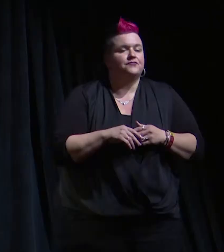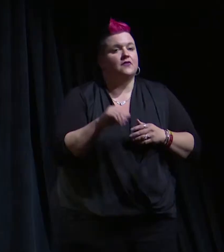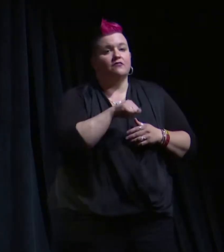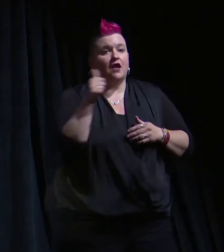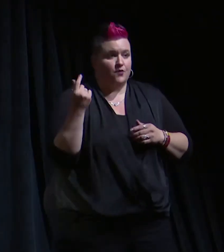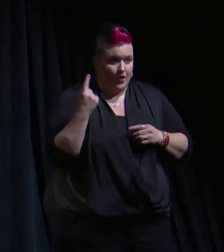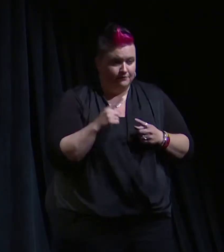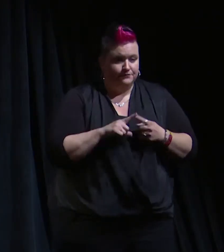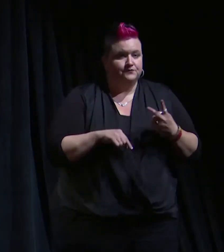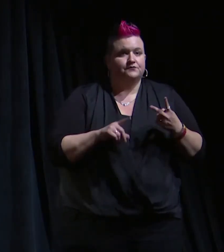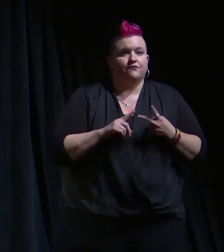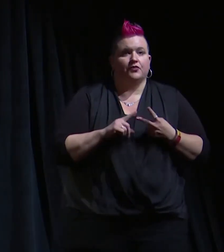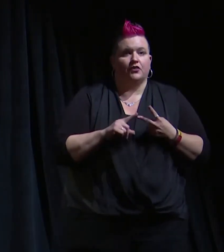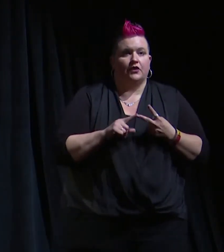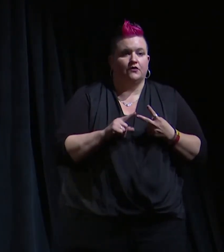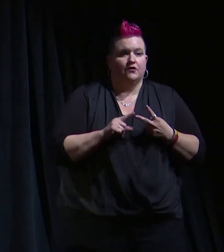one,